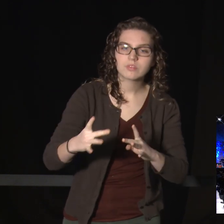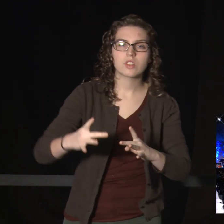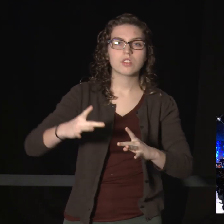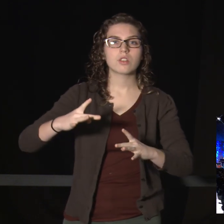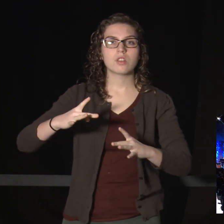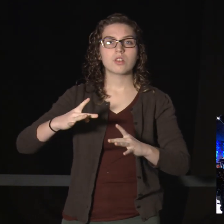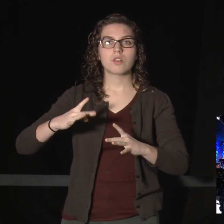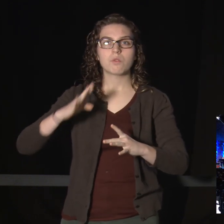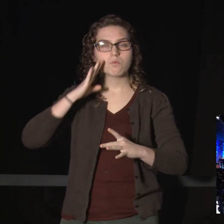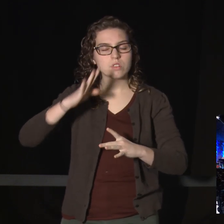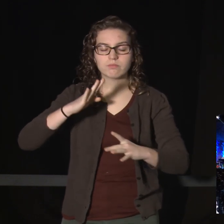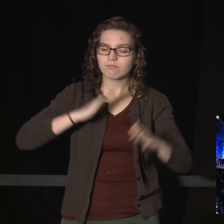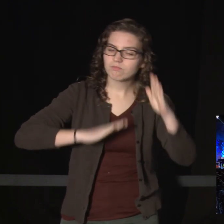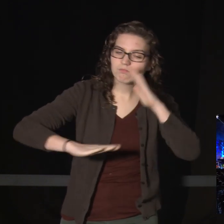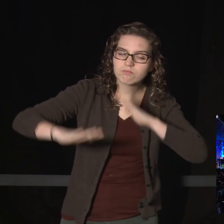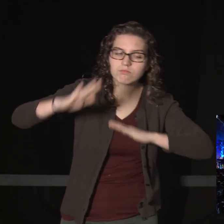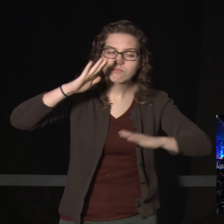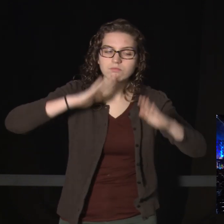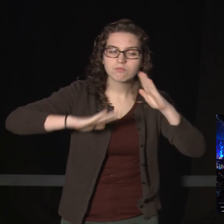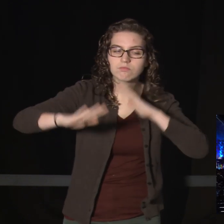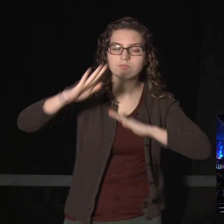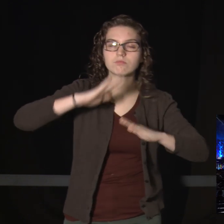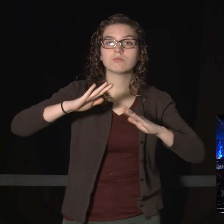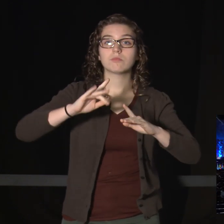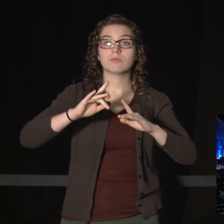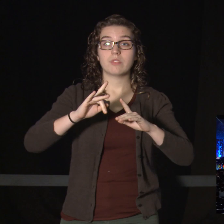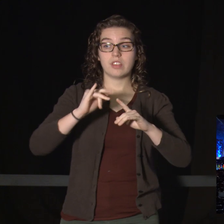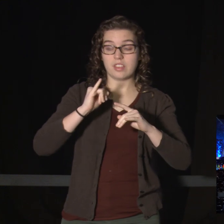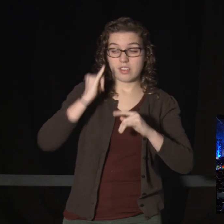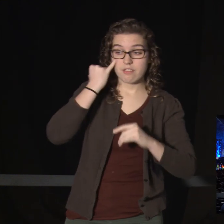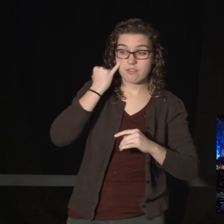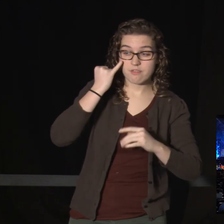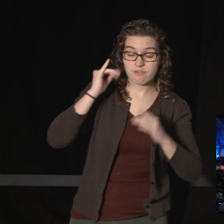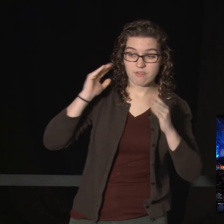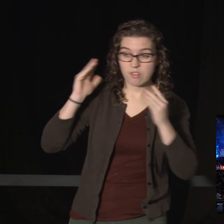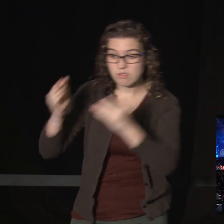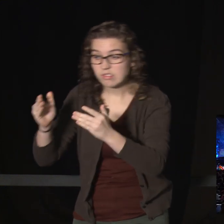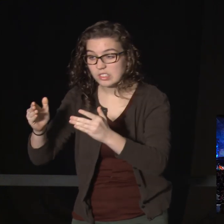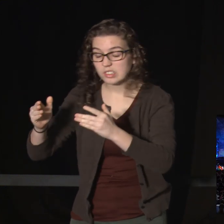time trying to fix that, they would miss out on the opportunity.